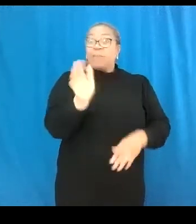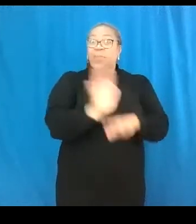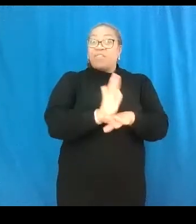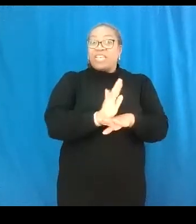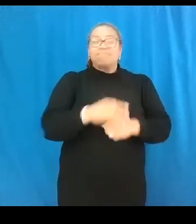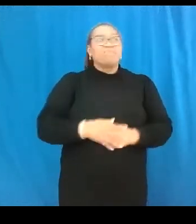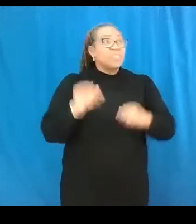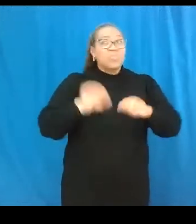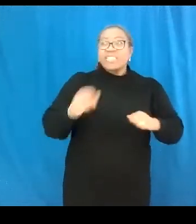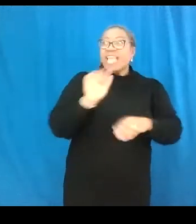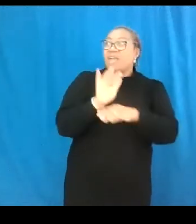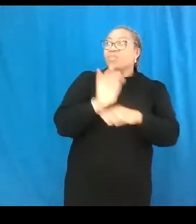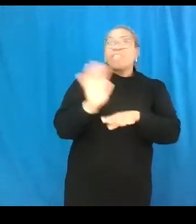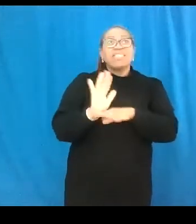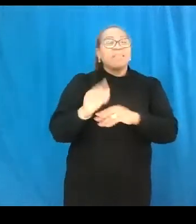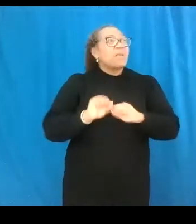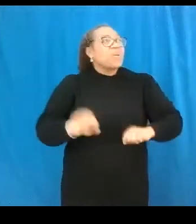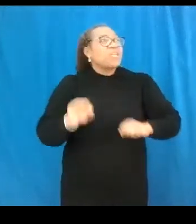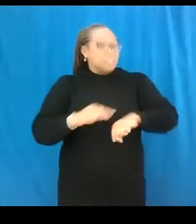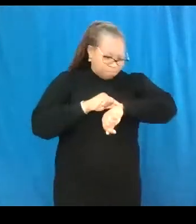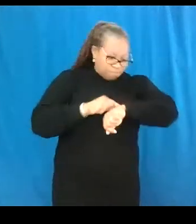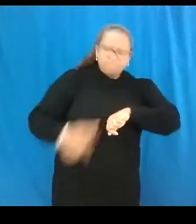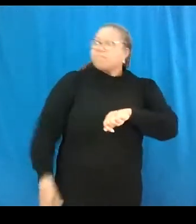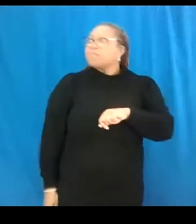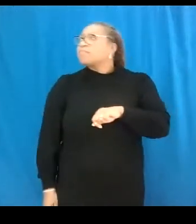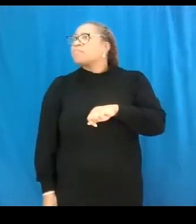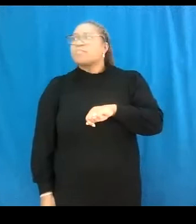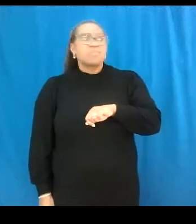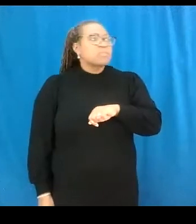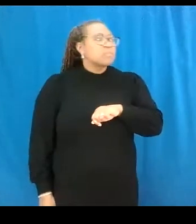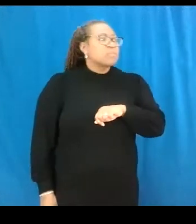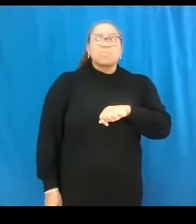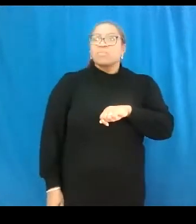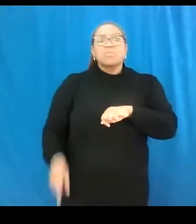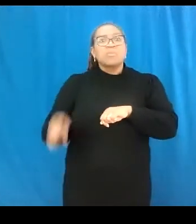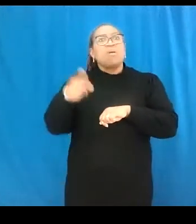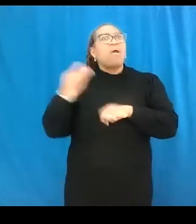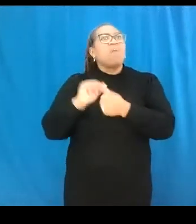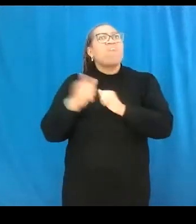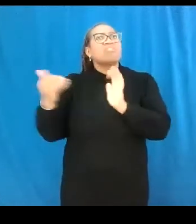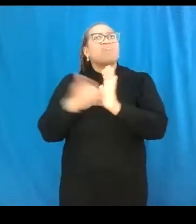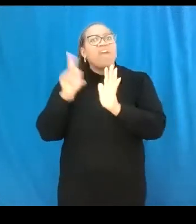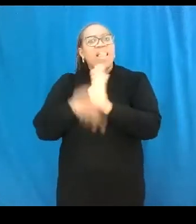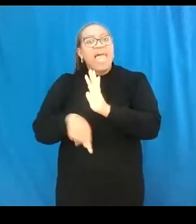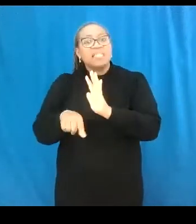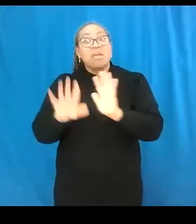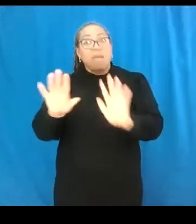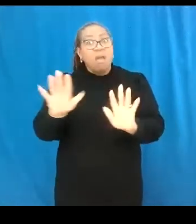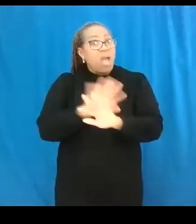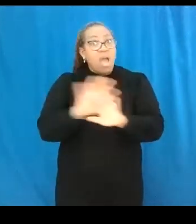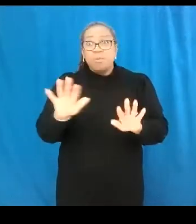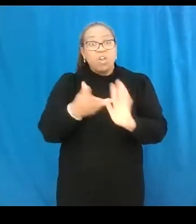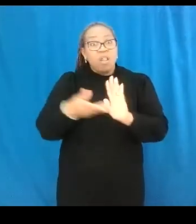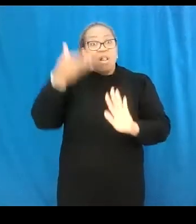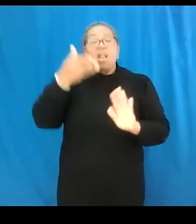there outside the cinema and I was waiting for my friends. And my friends weren't there, they were late. And no exaggeration, the